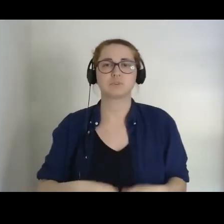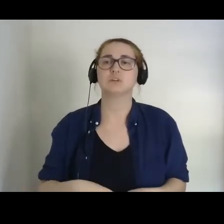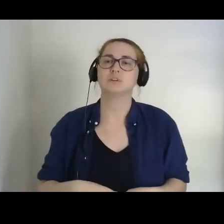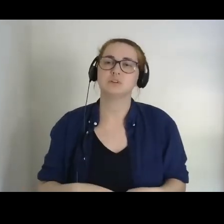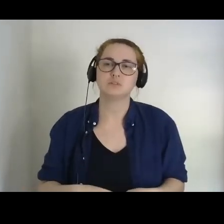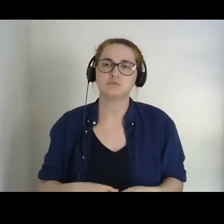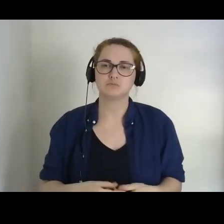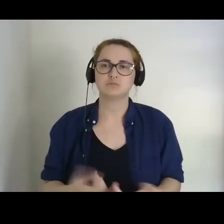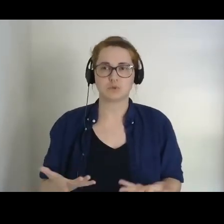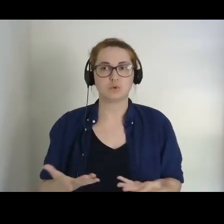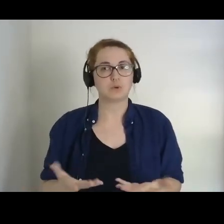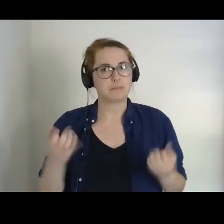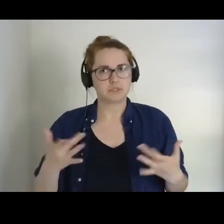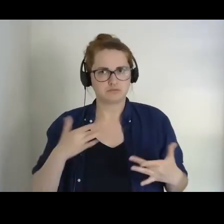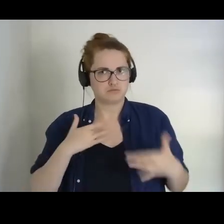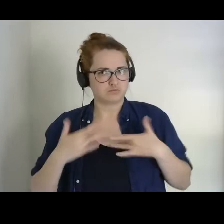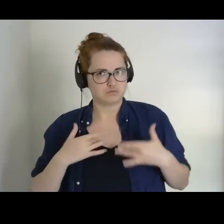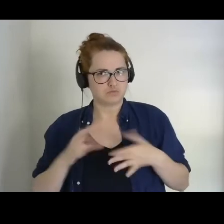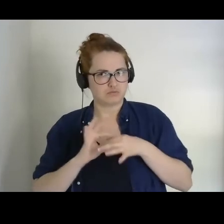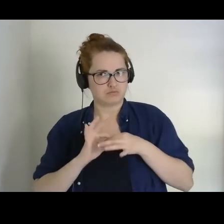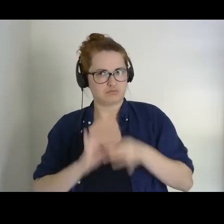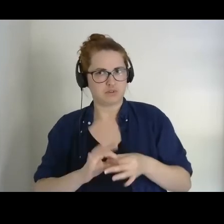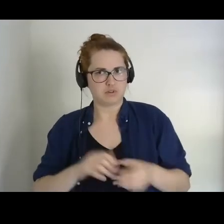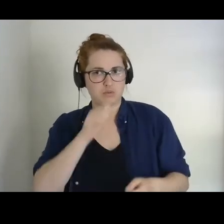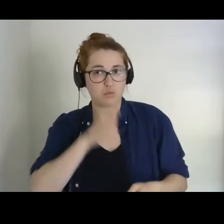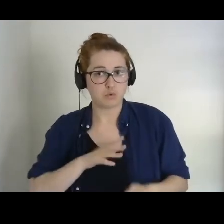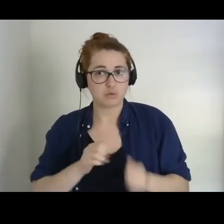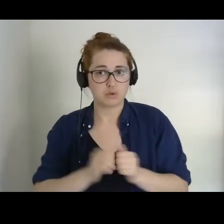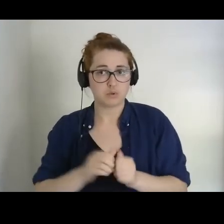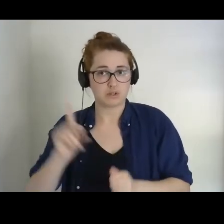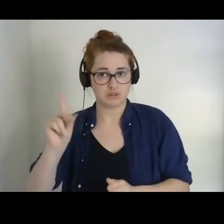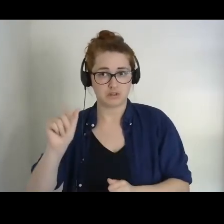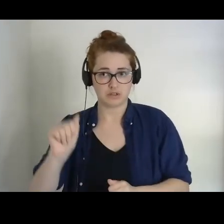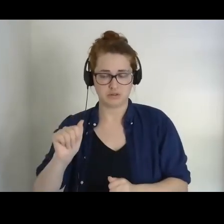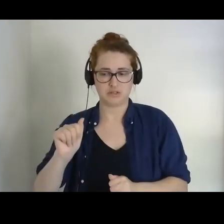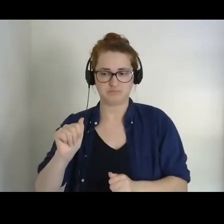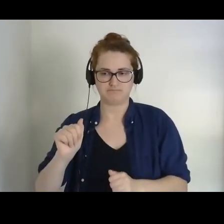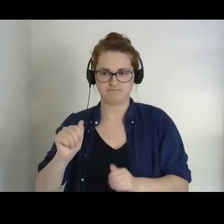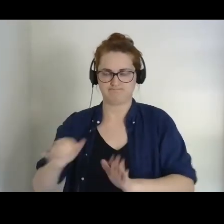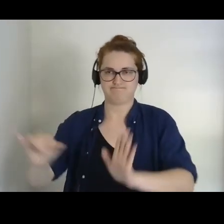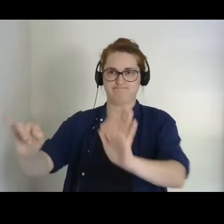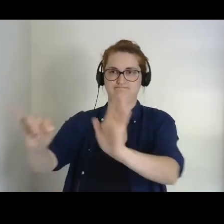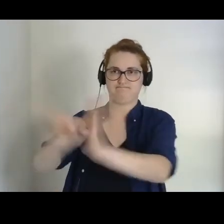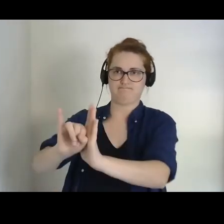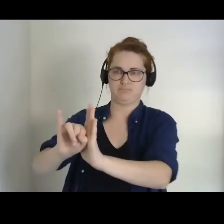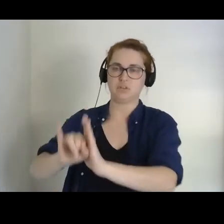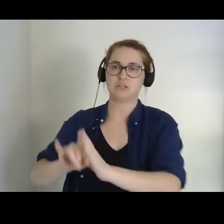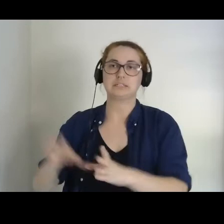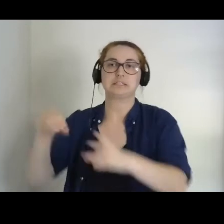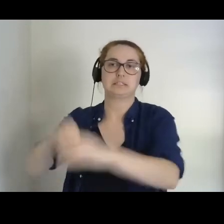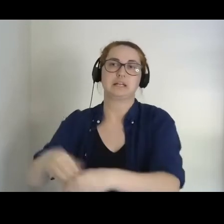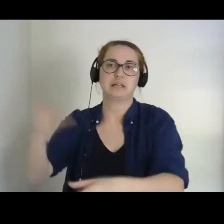continue to be real concerns around the way women with disabilities are identified in the justice